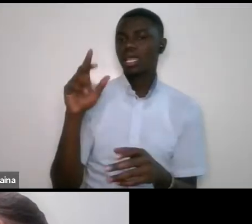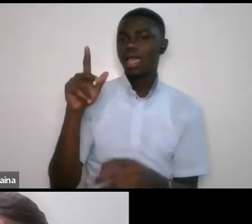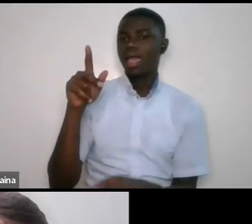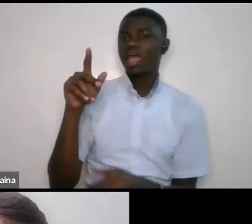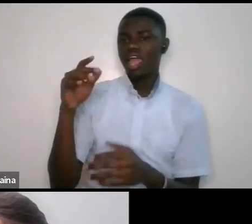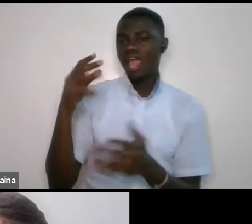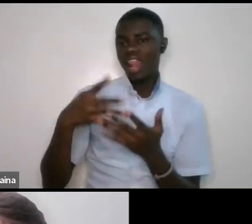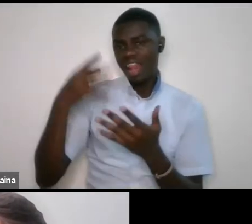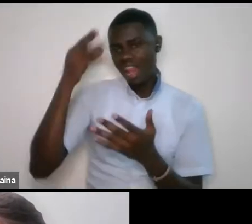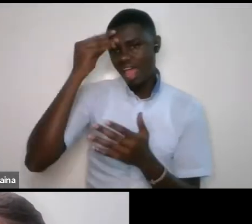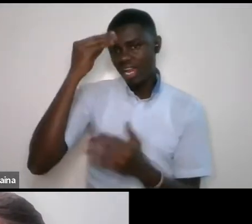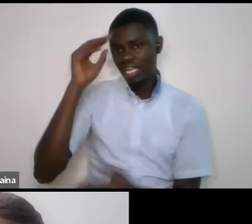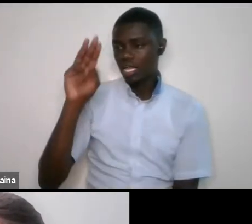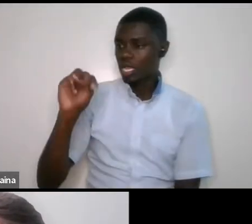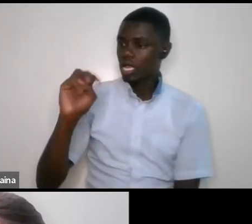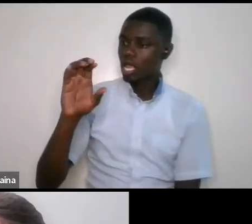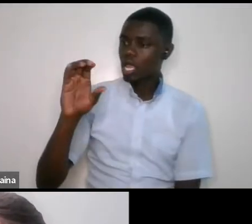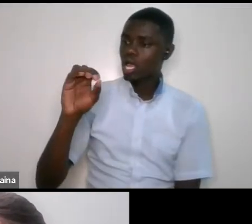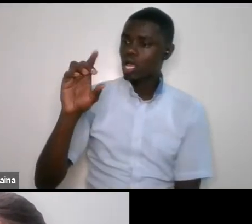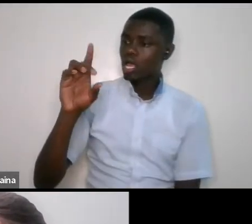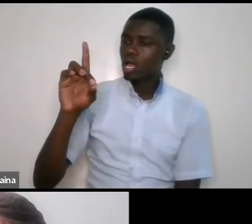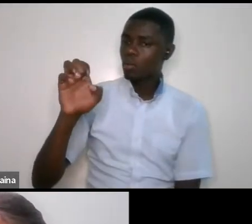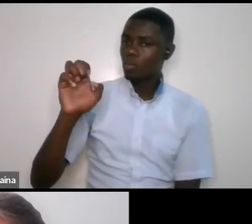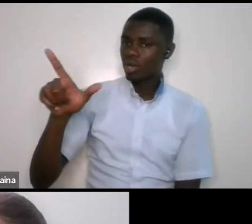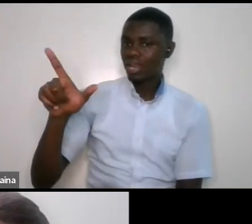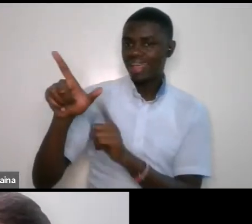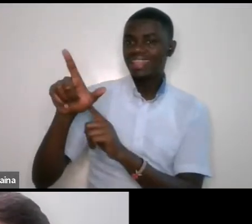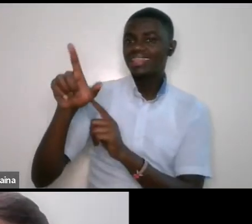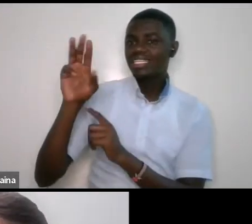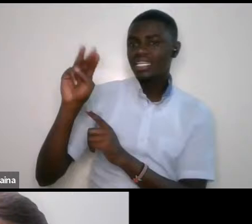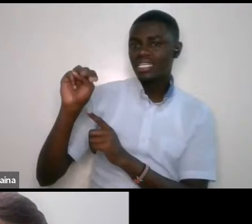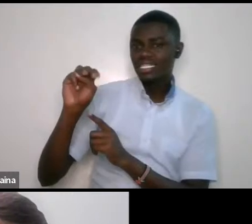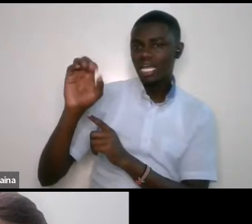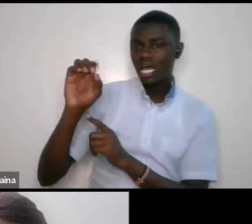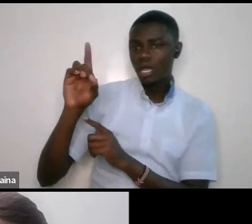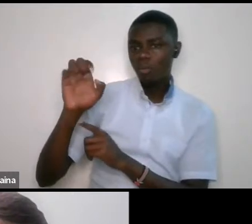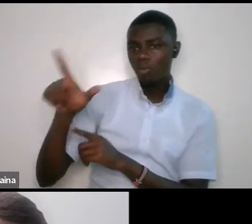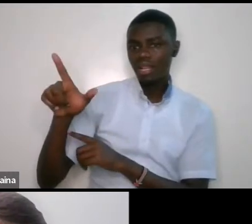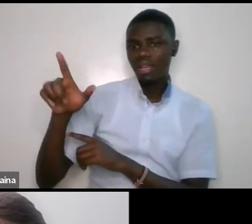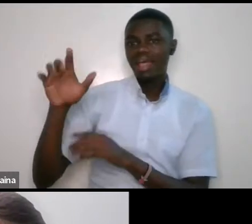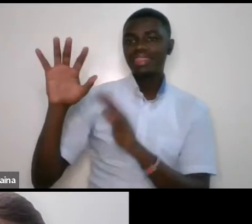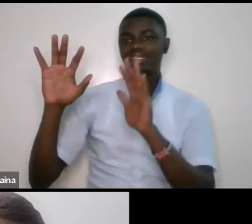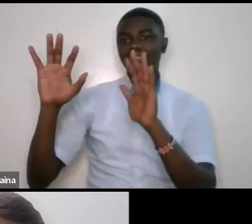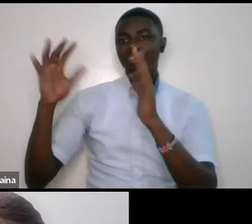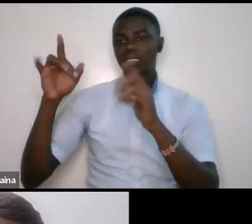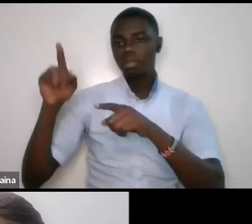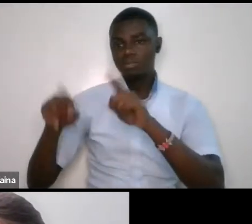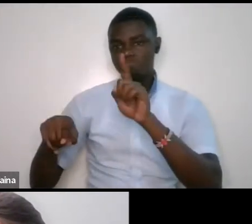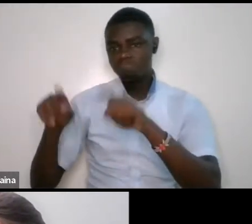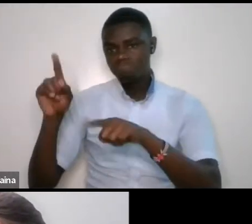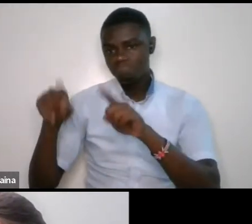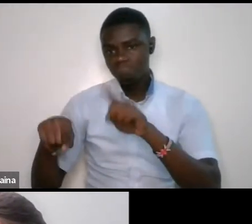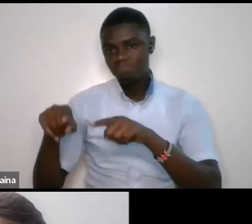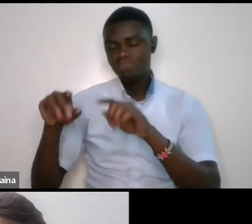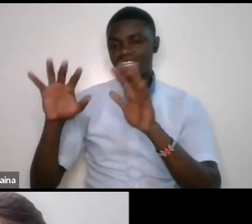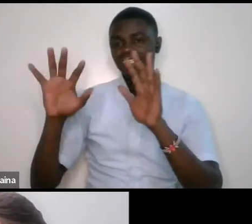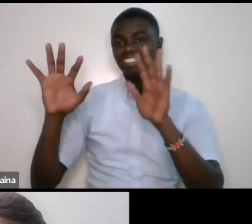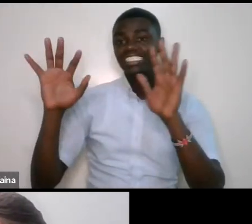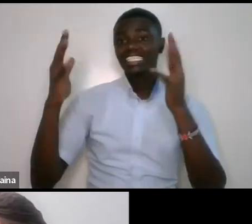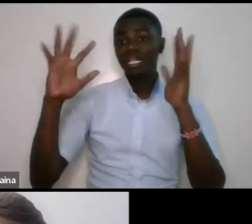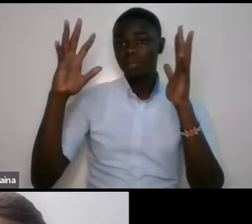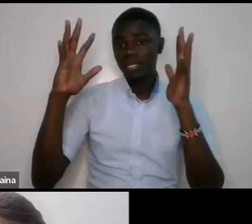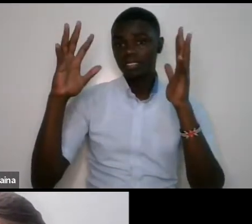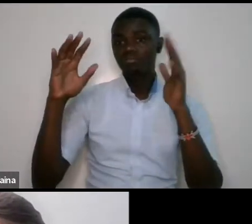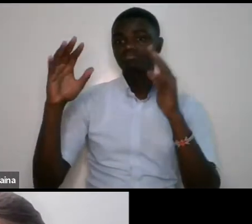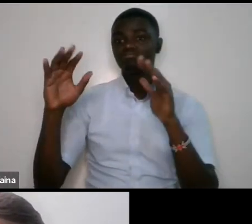that celebrates diversity, that celebrates equality and equity,